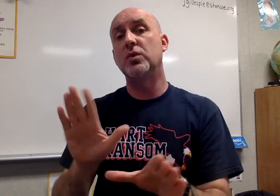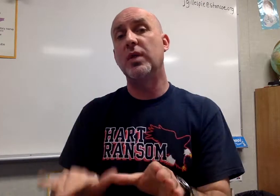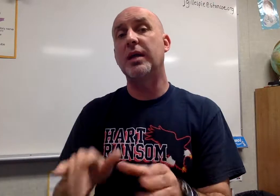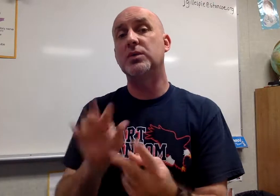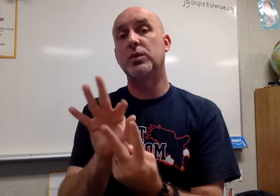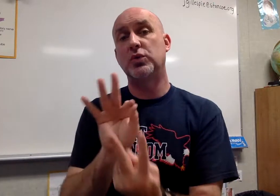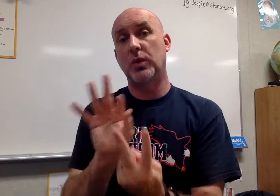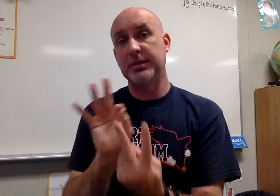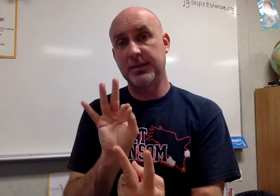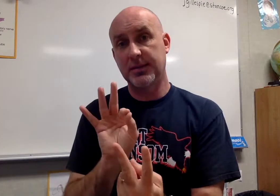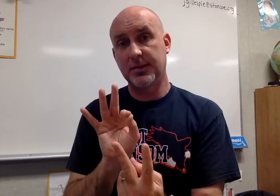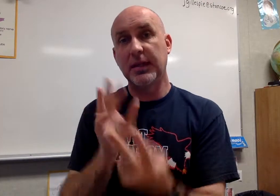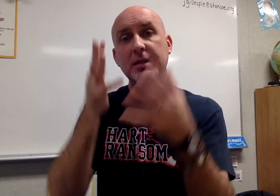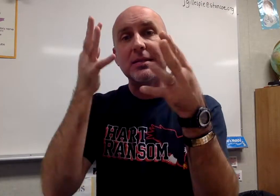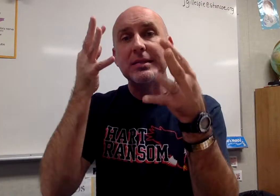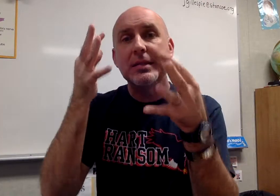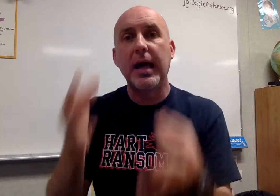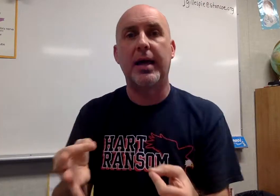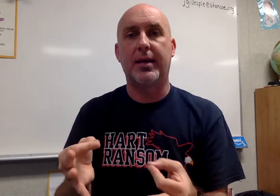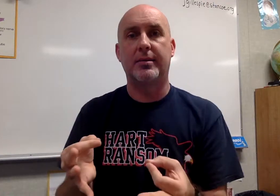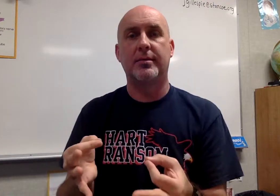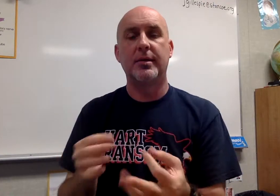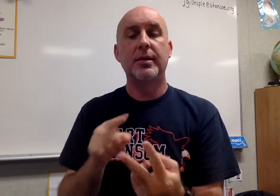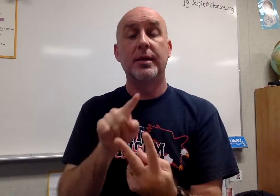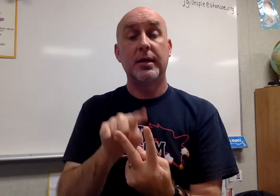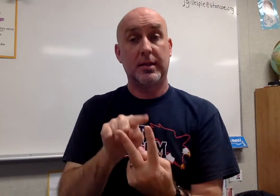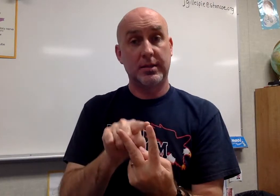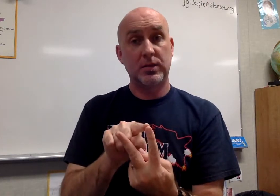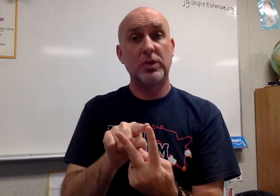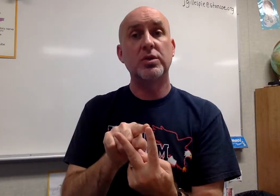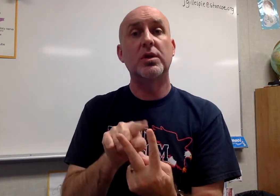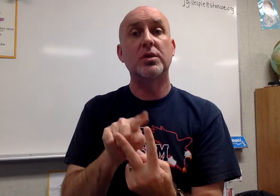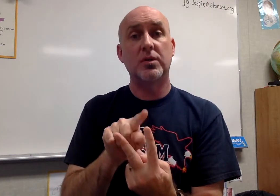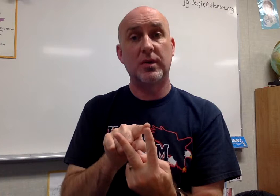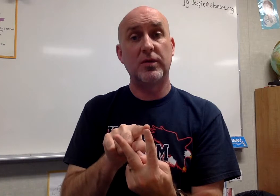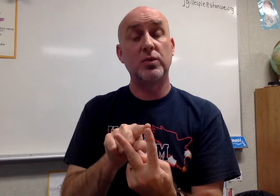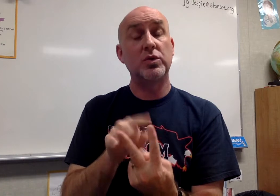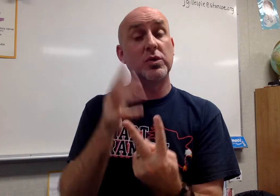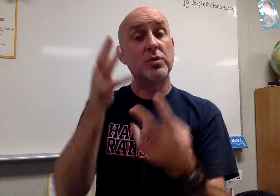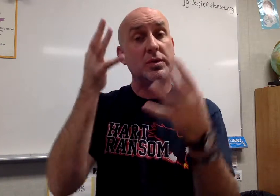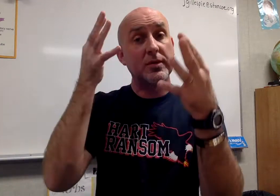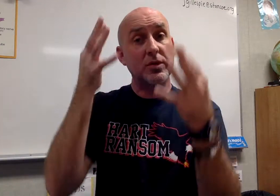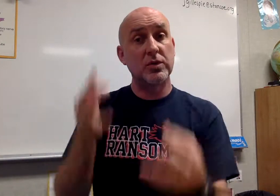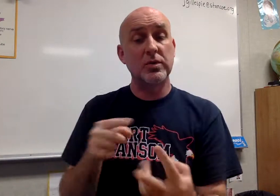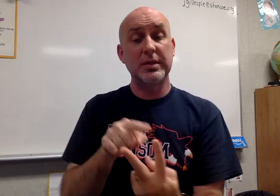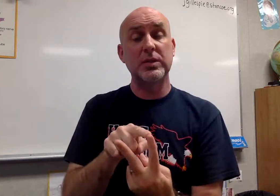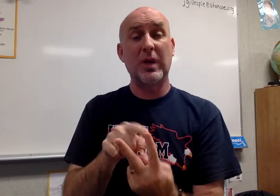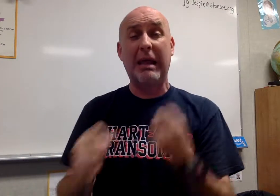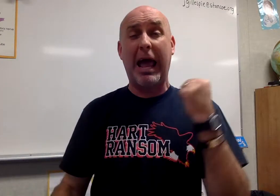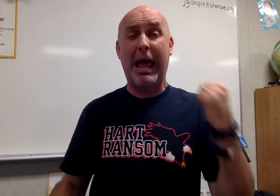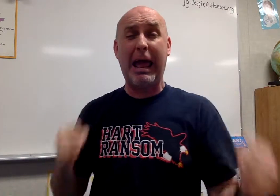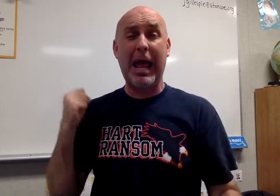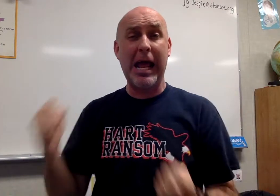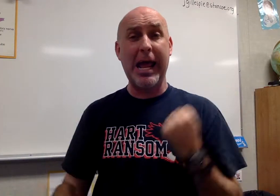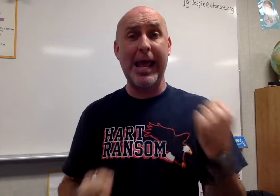that is with choices. They can decide. This is what you're going to do. If you choose this one,